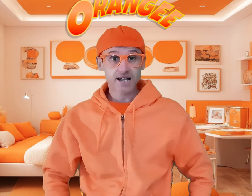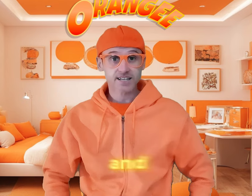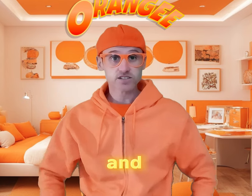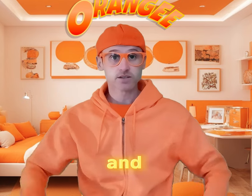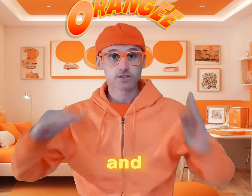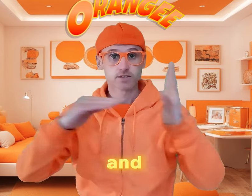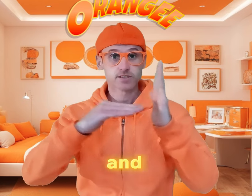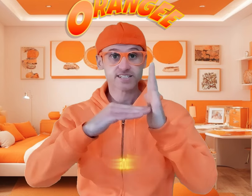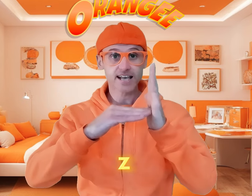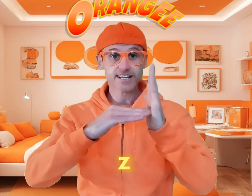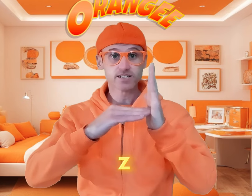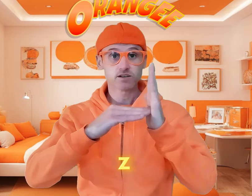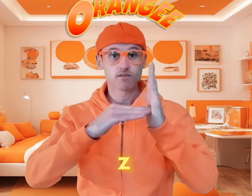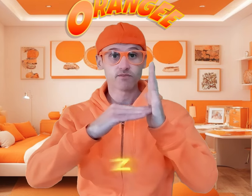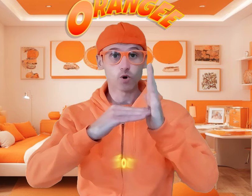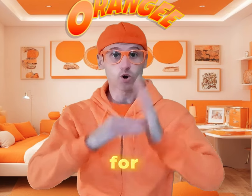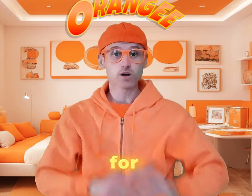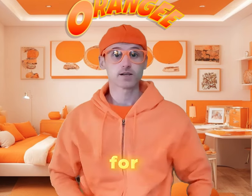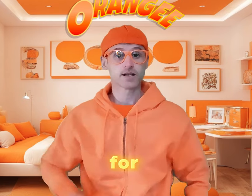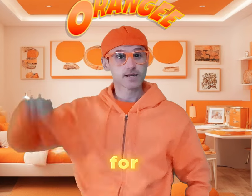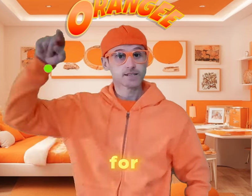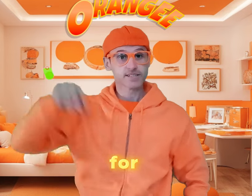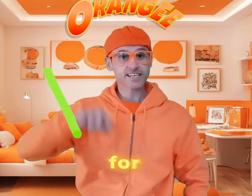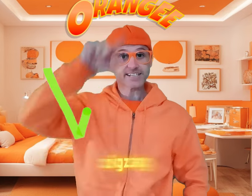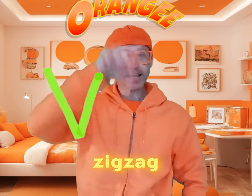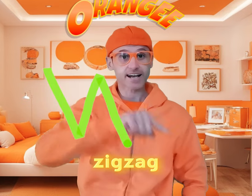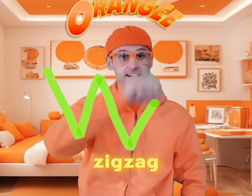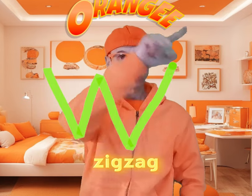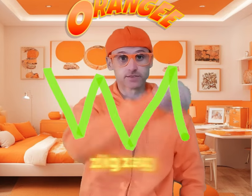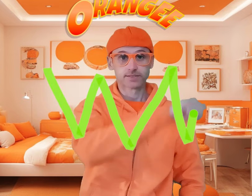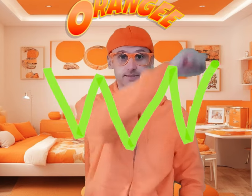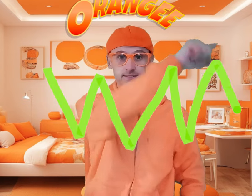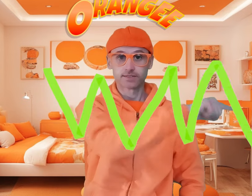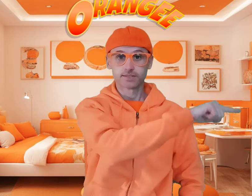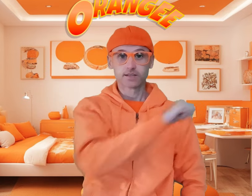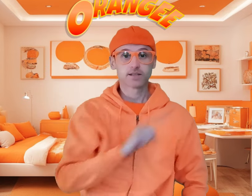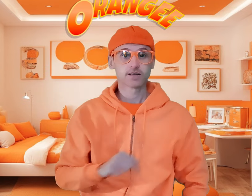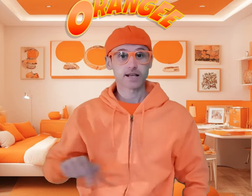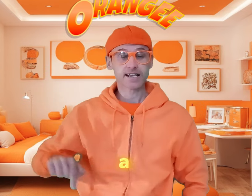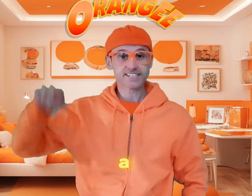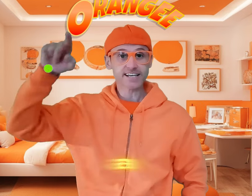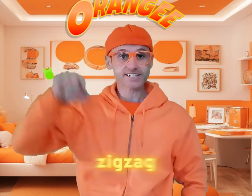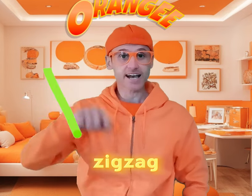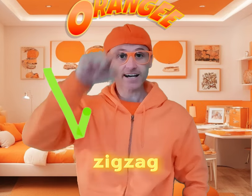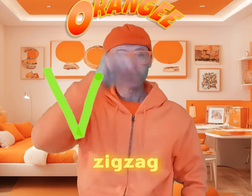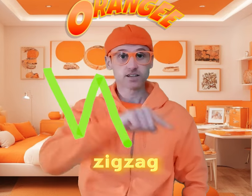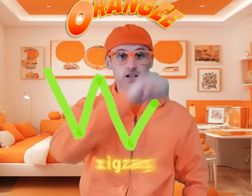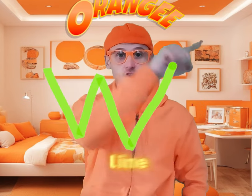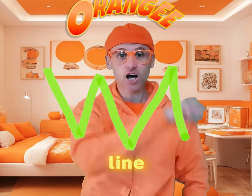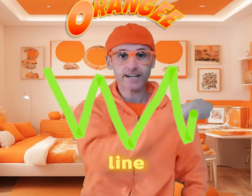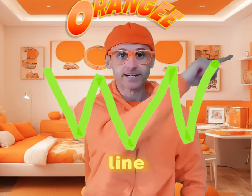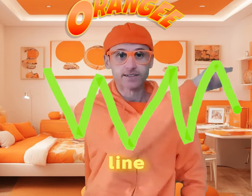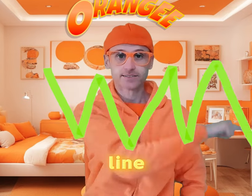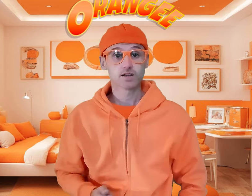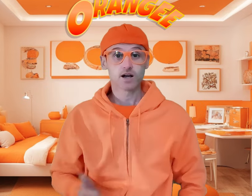And Z for zigzag. A zigzag line.